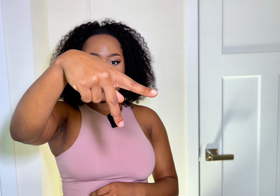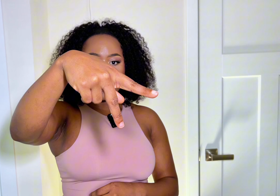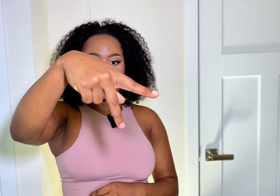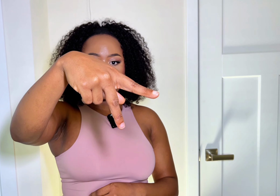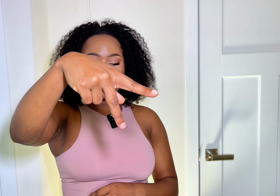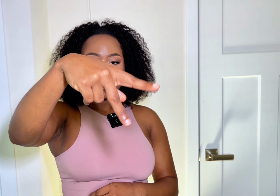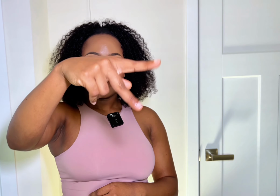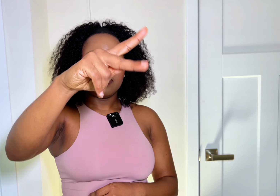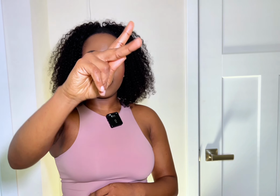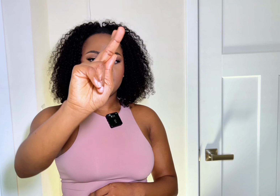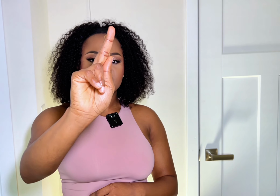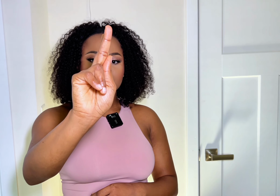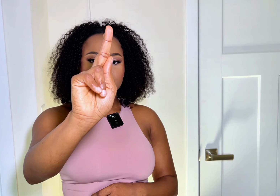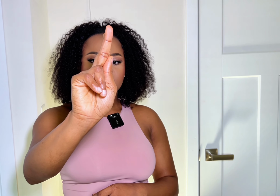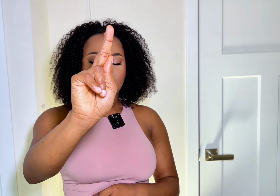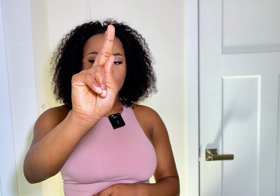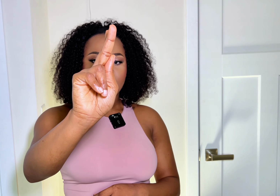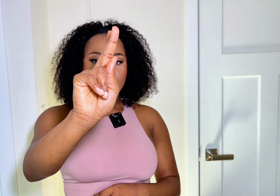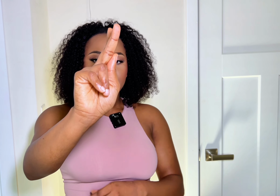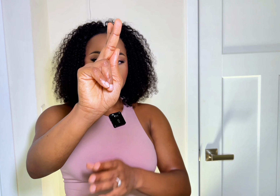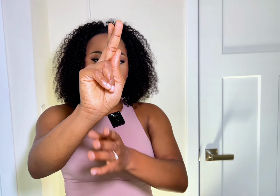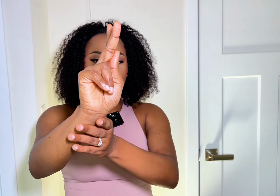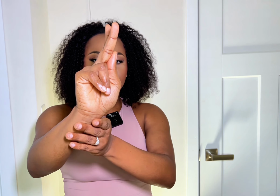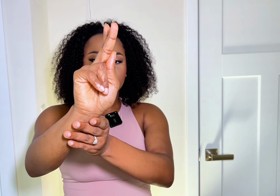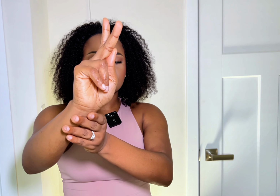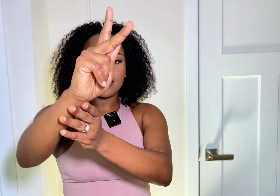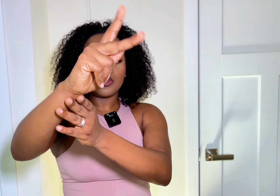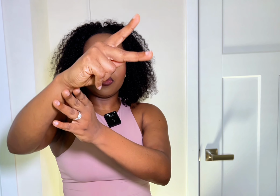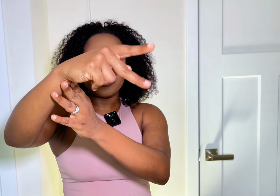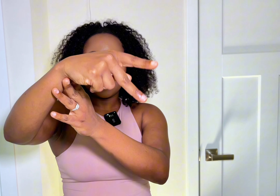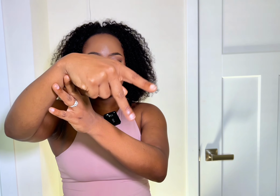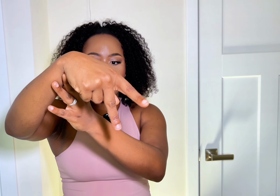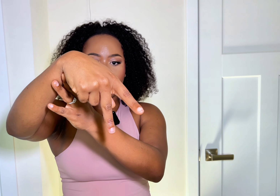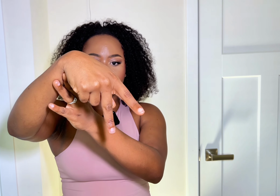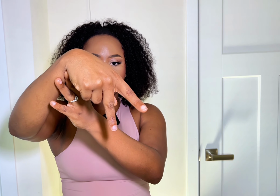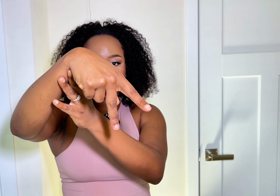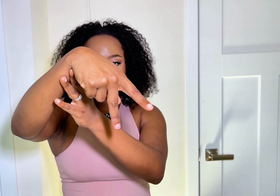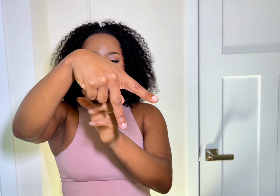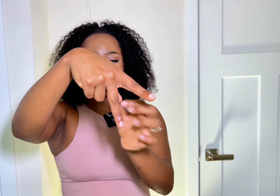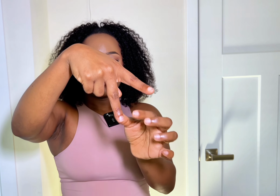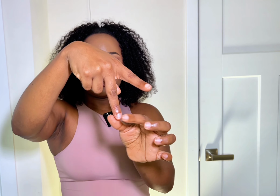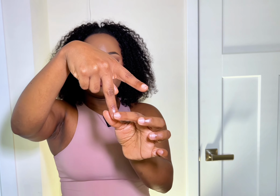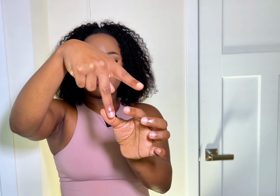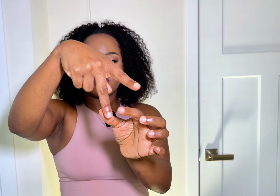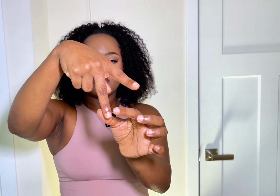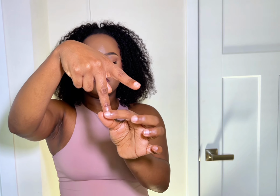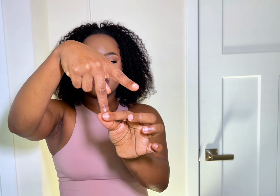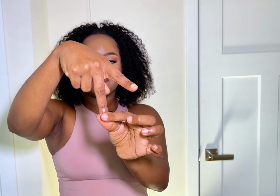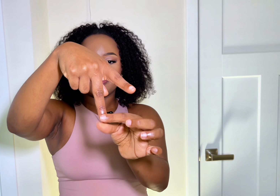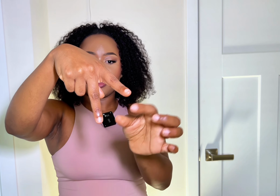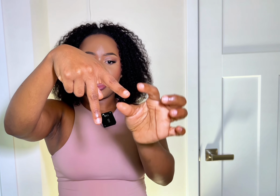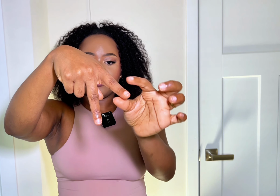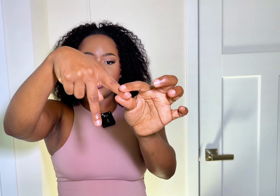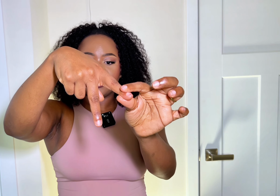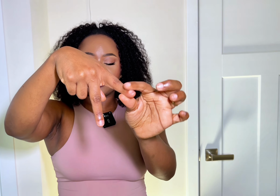K? Remember this was K, but P, this time you bring it down. Have your middle finger and your index